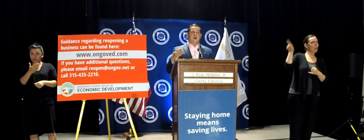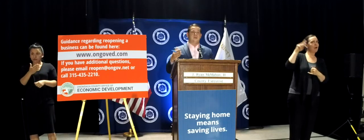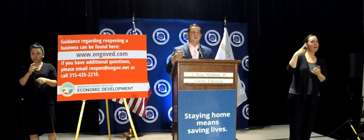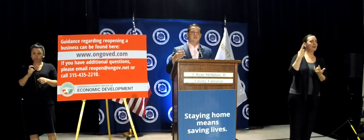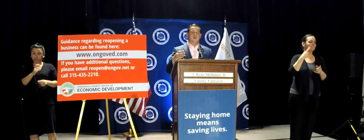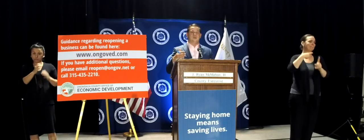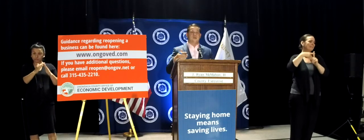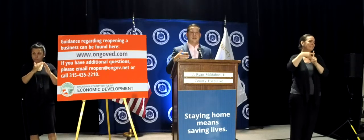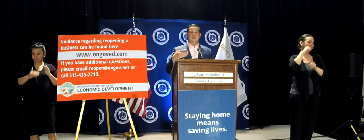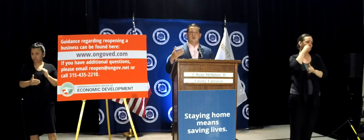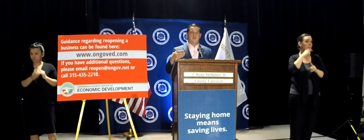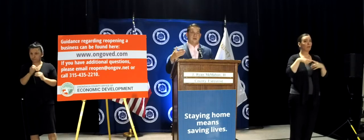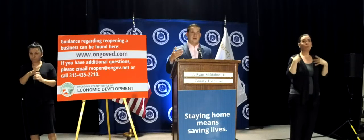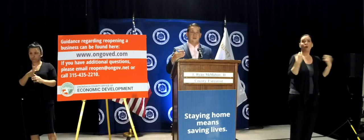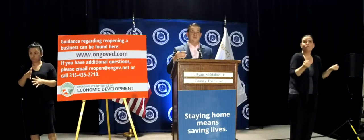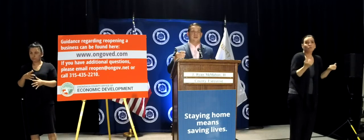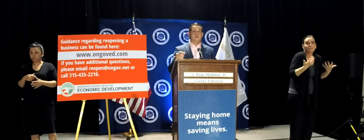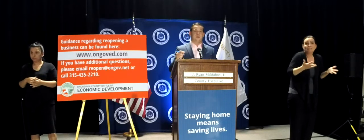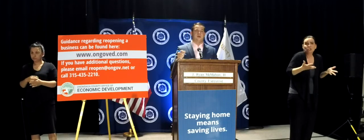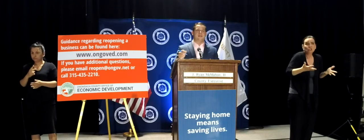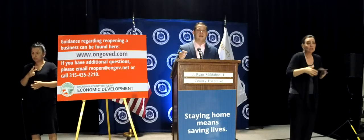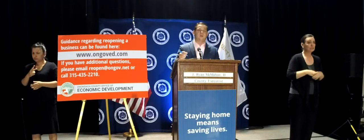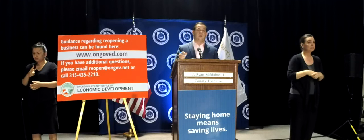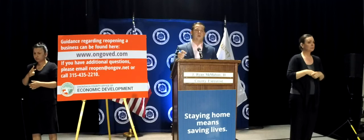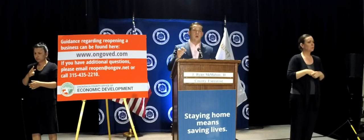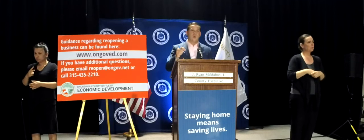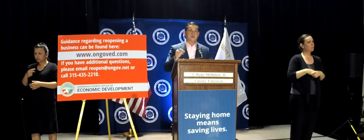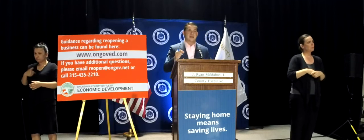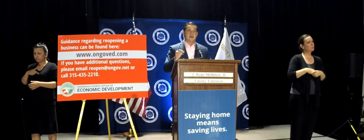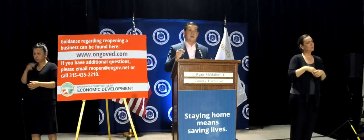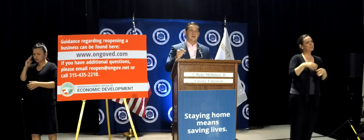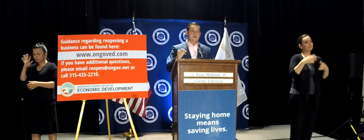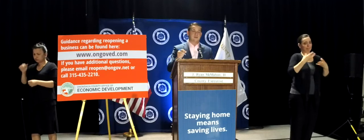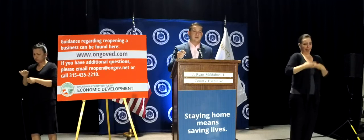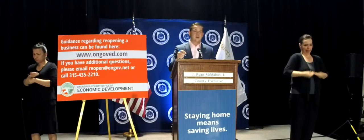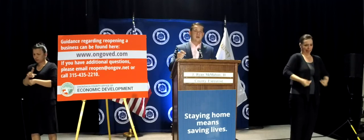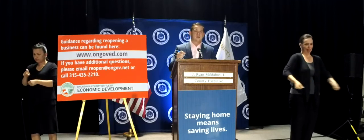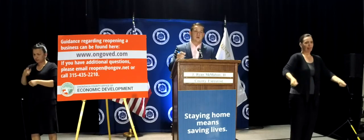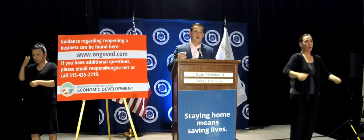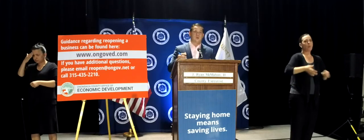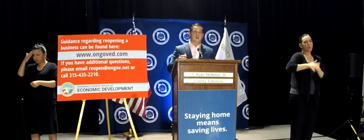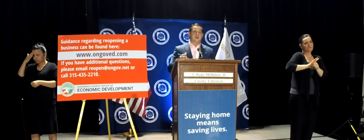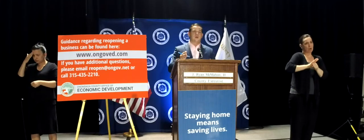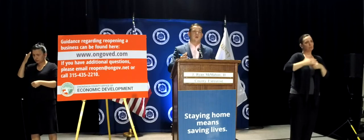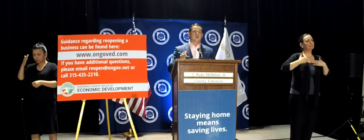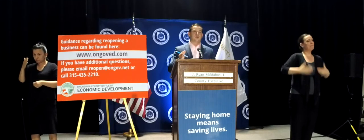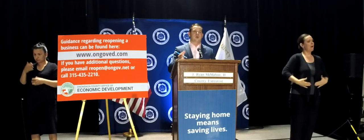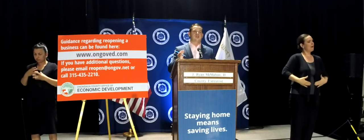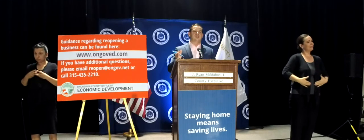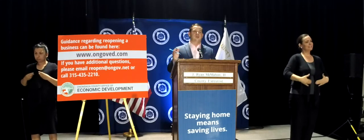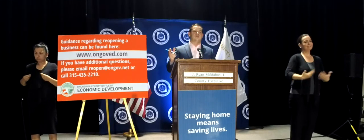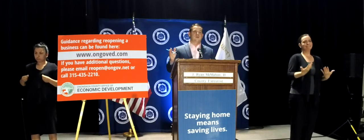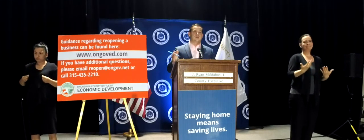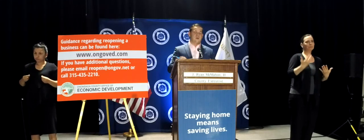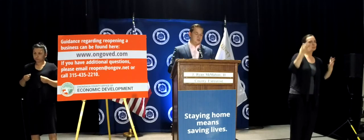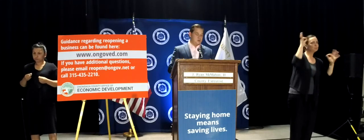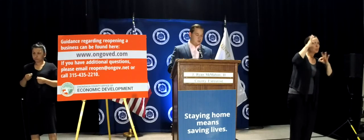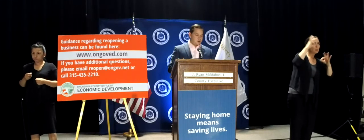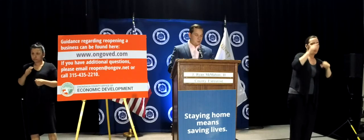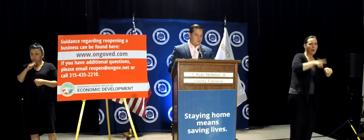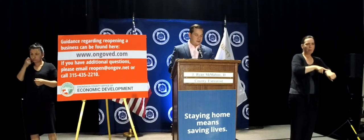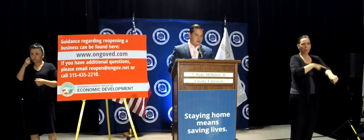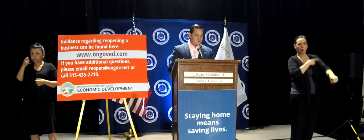know now, you don't just test COVID negative. It takes a period of time. We don't know what time that is. So they need to go into a transitional